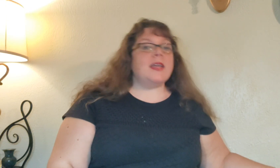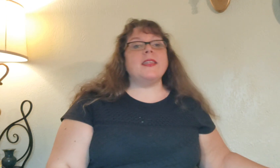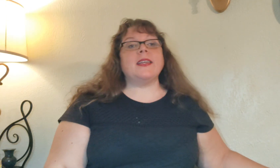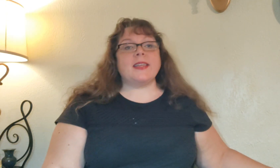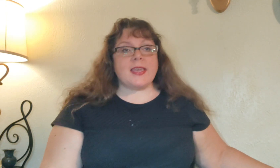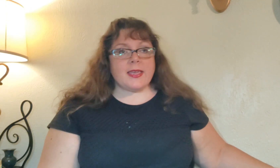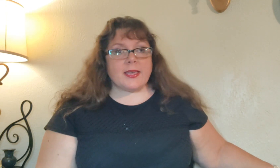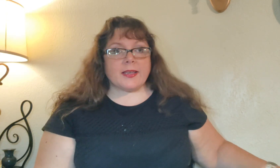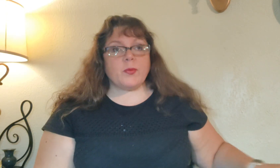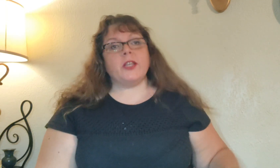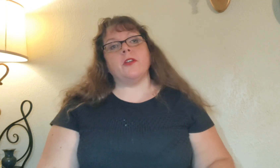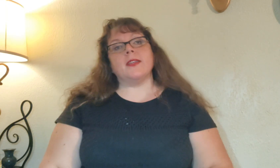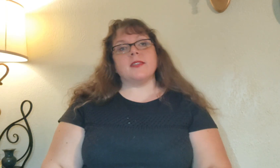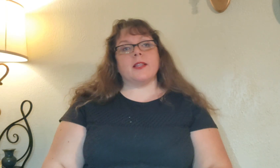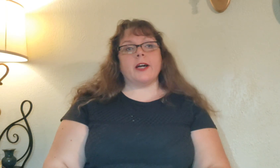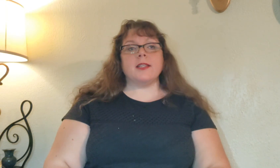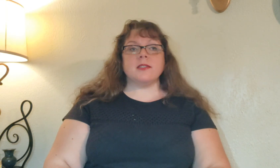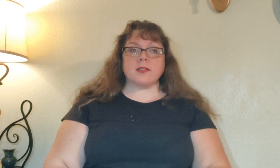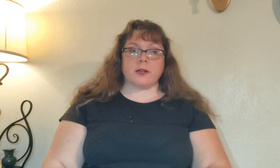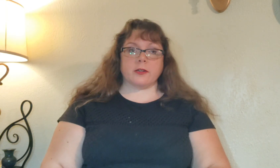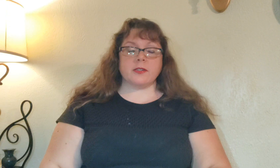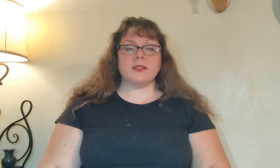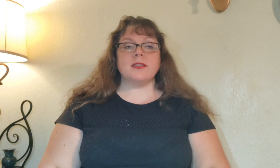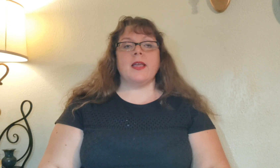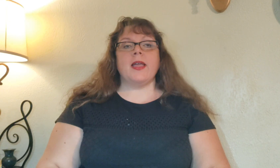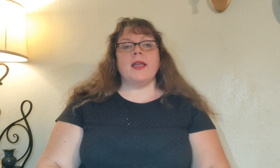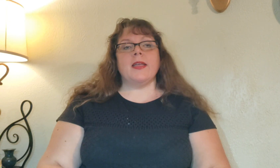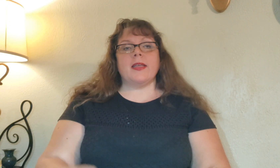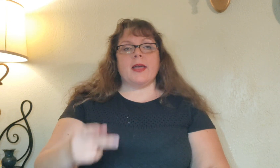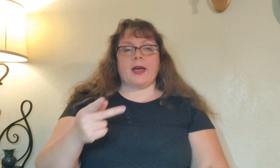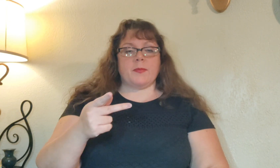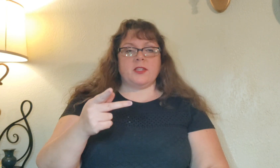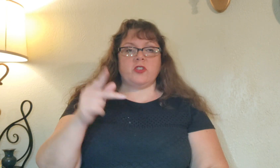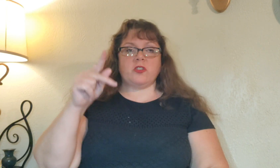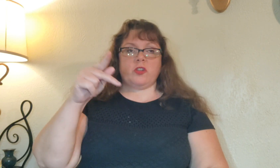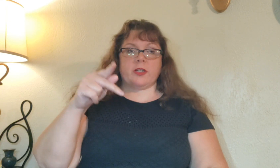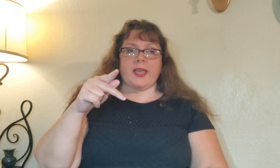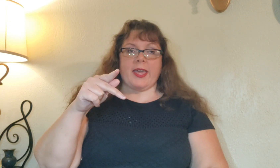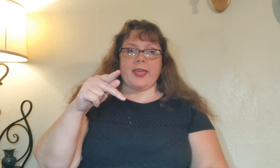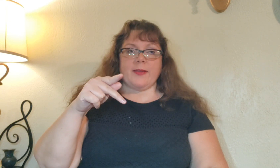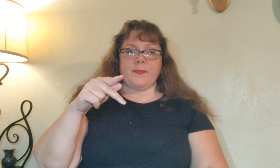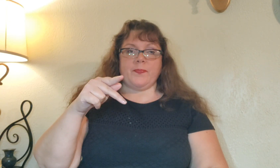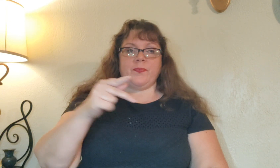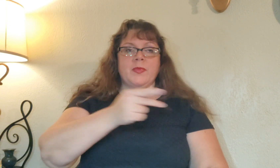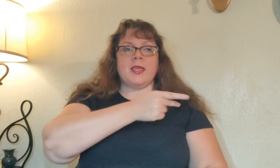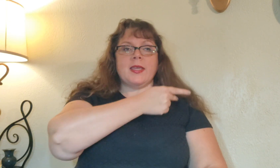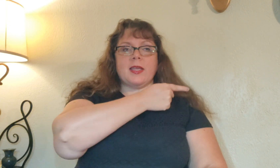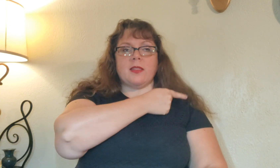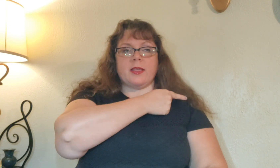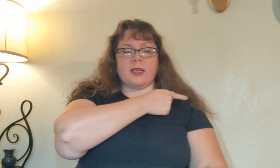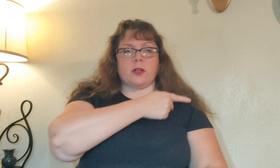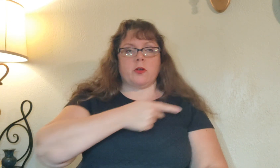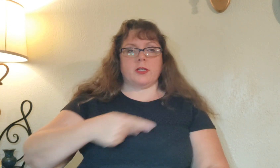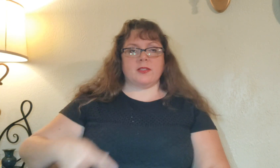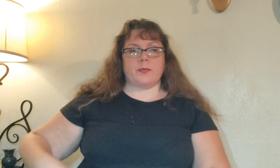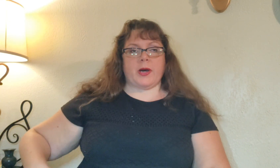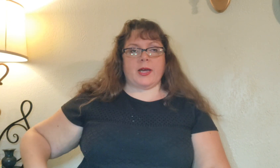And then king, we do this a lot in songs. It's just your K and then across the